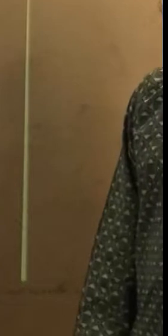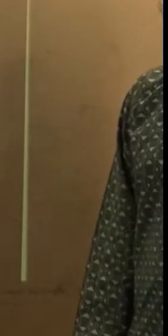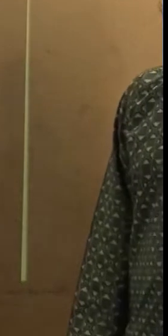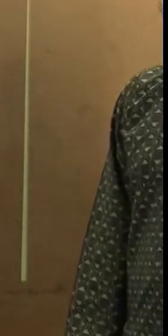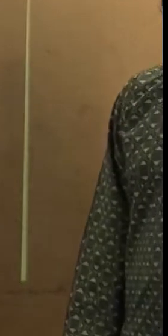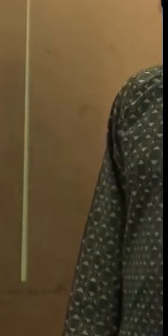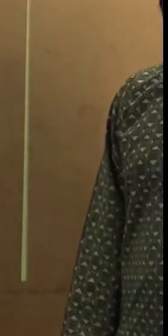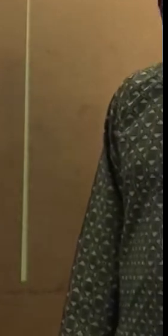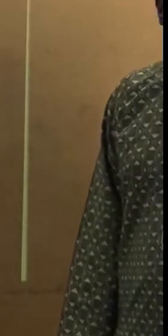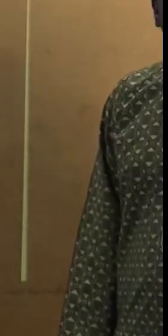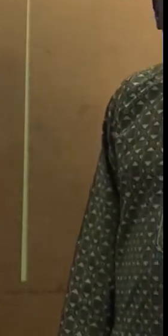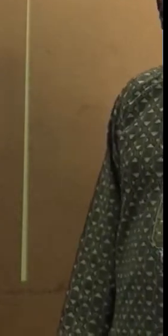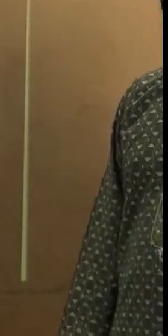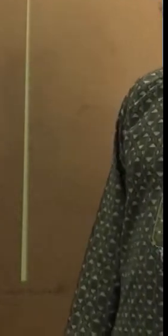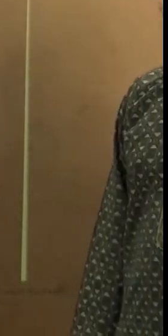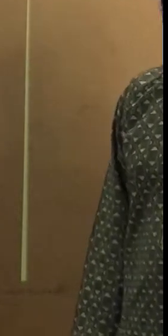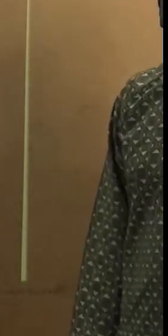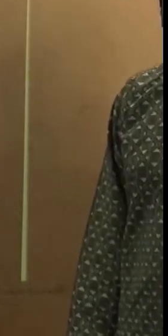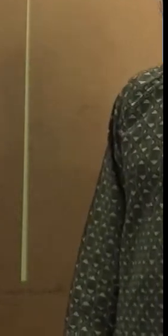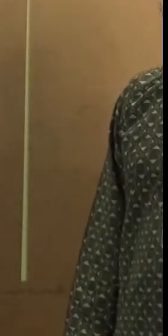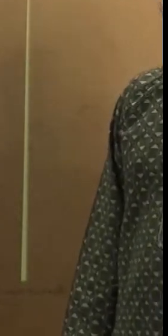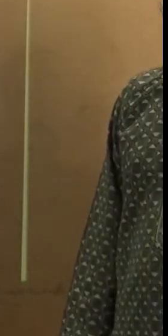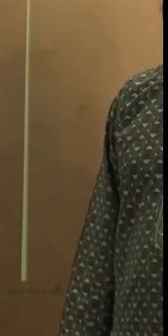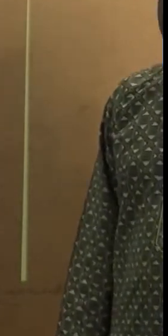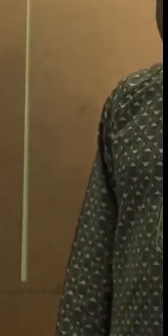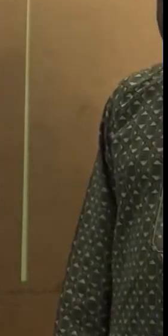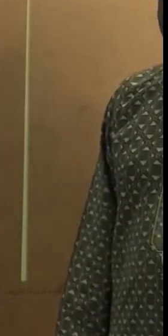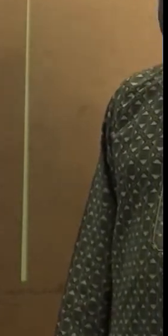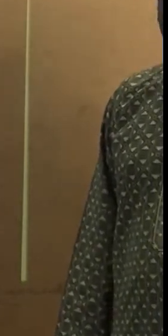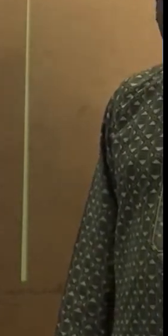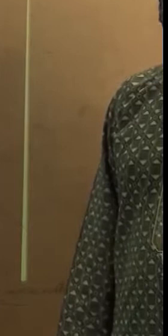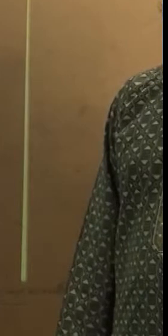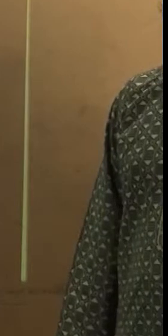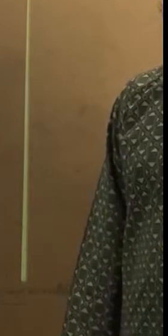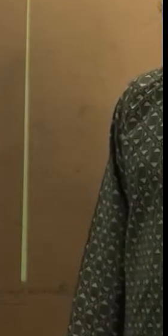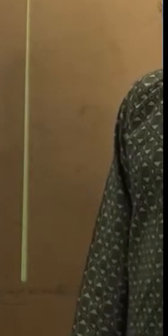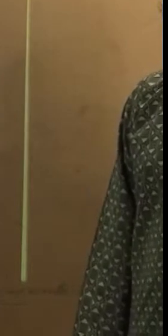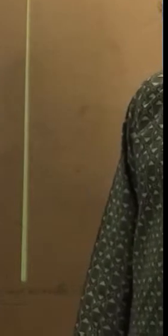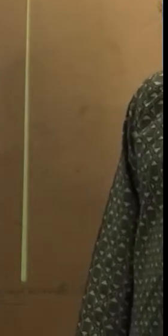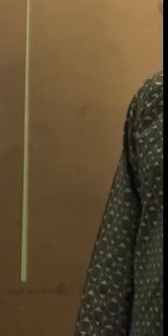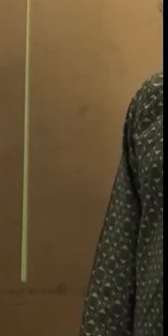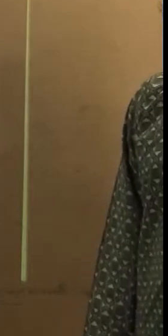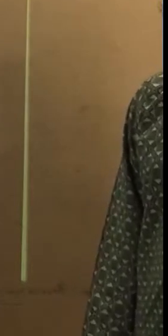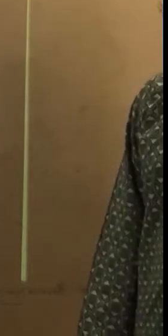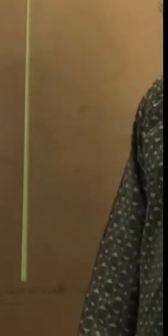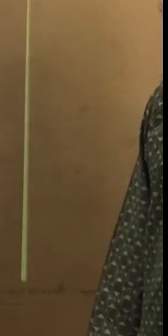experienced by a unit positive test charge, small q, at that